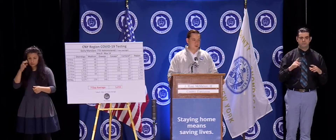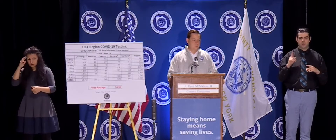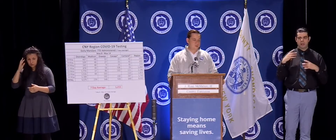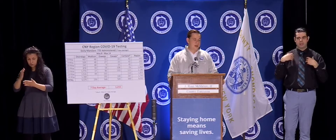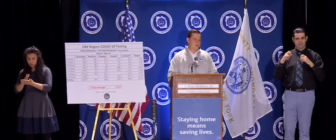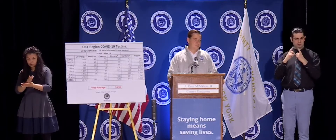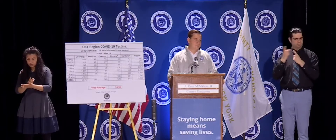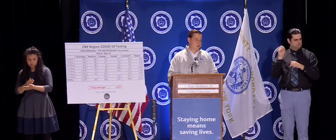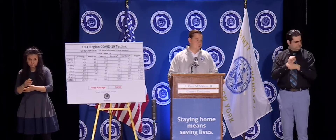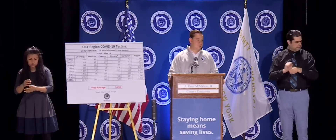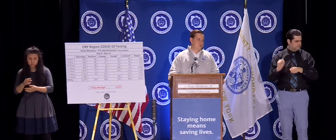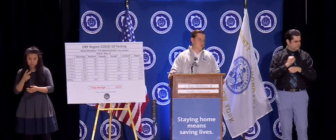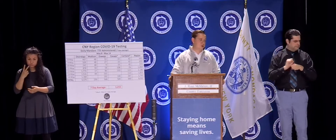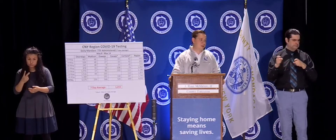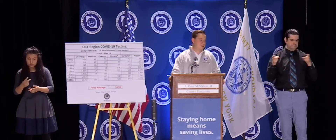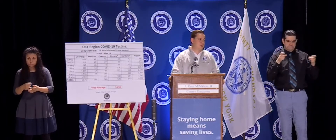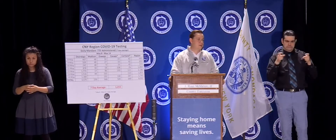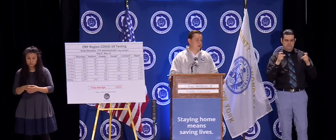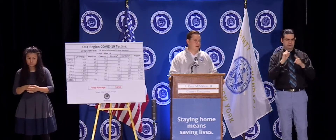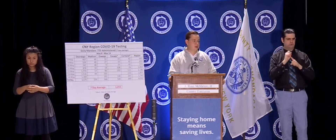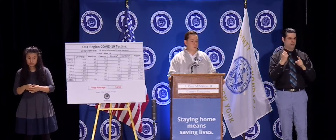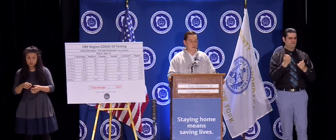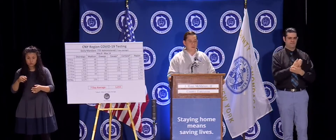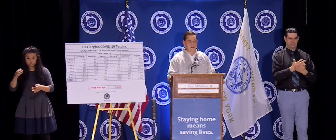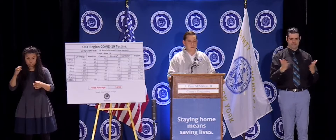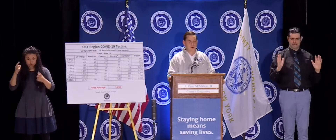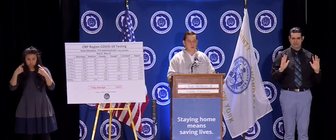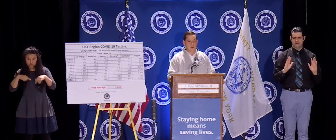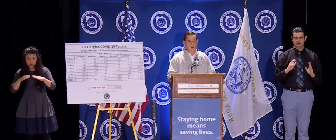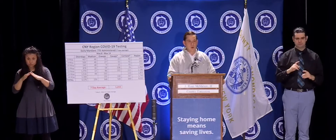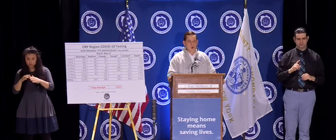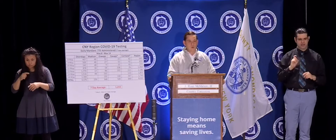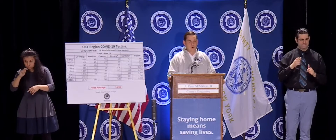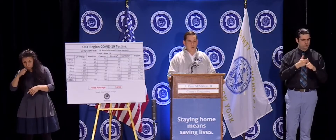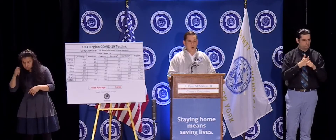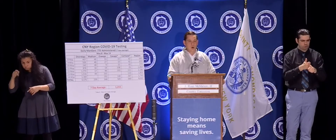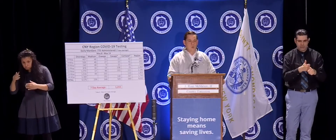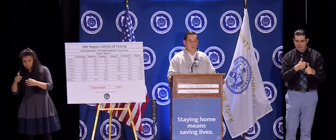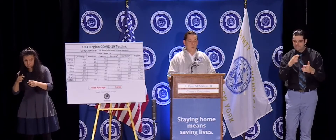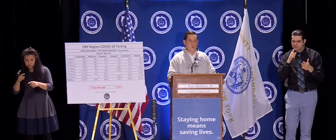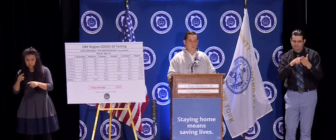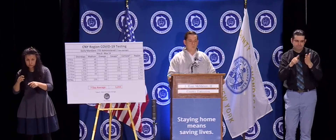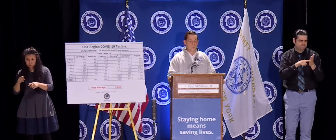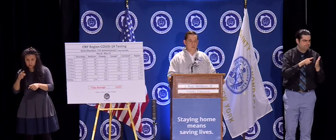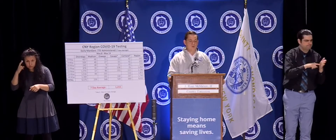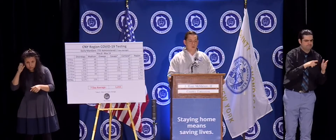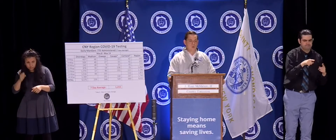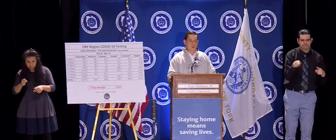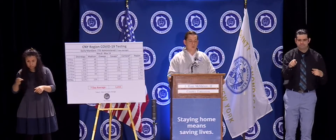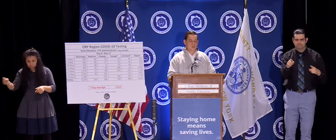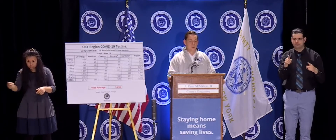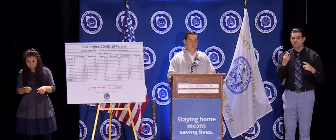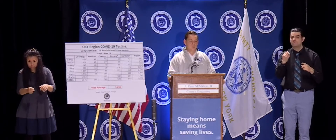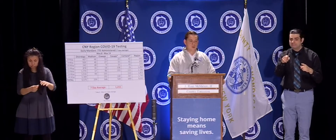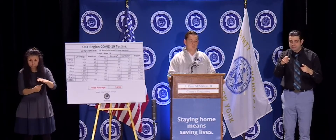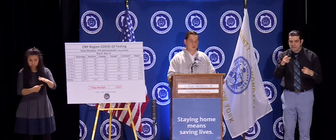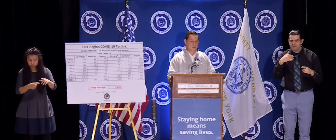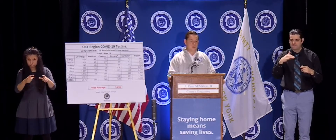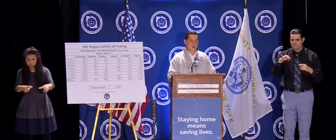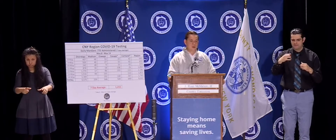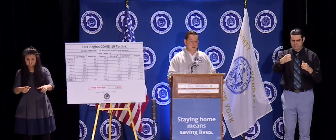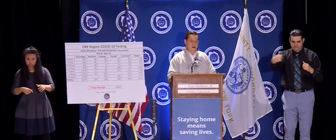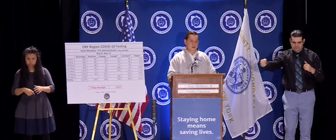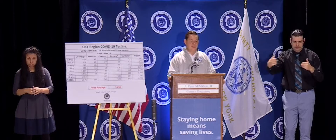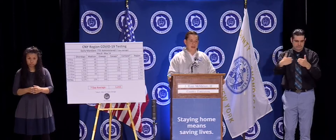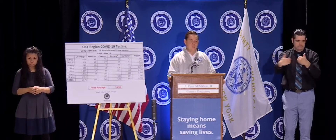to test and trace and isolate and quarantine. So overall, even though we're losing members of the